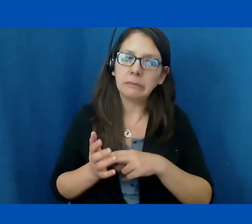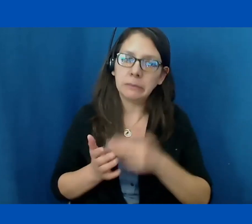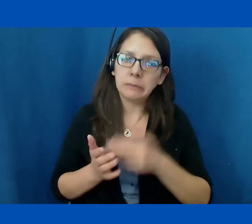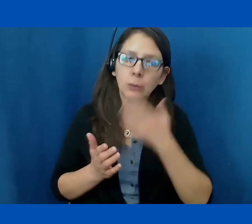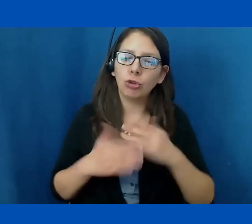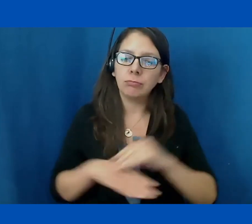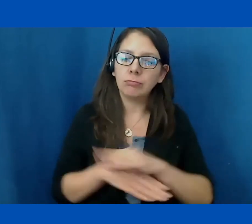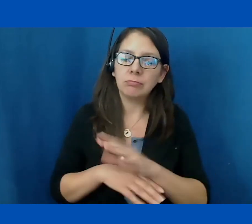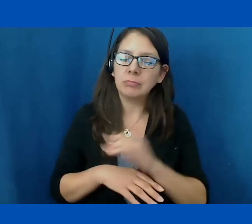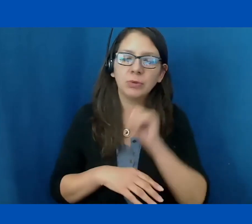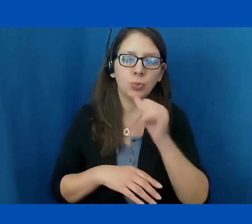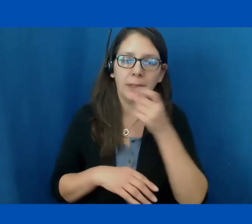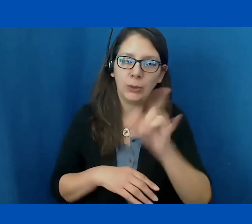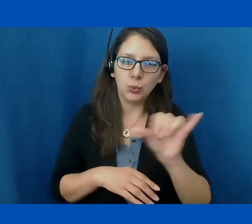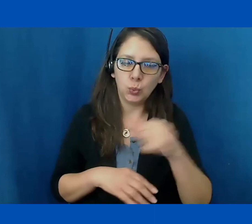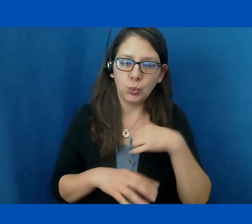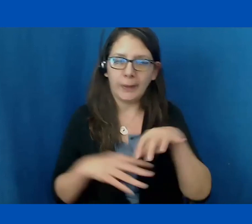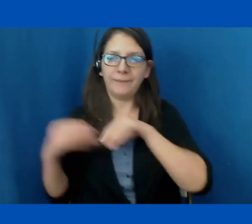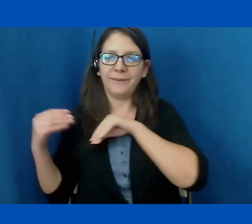Tariq. That's a good one.